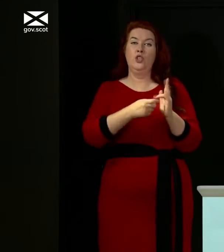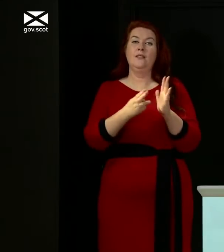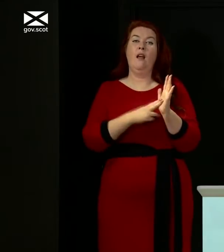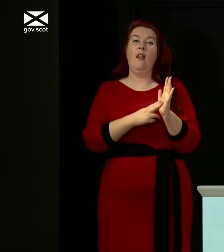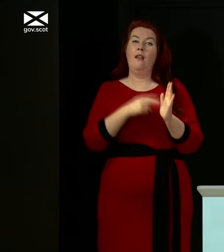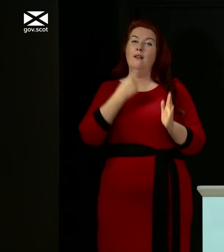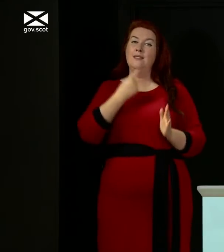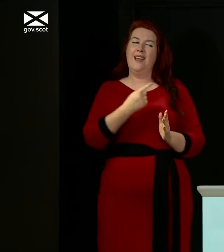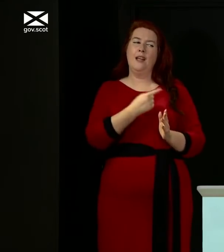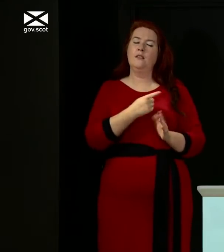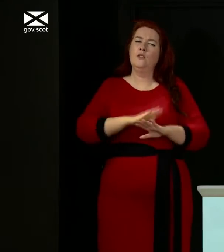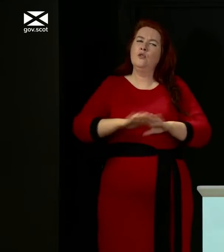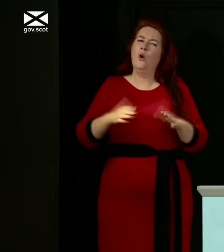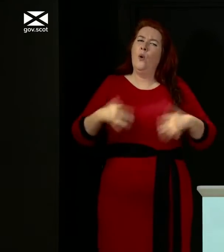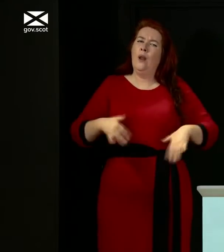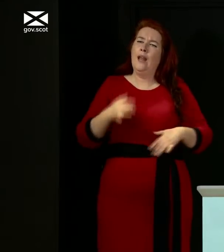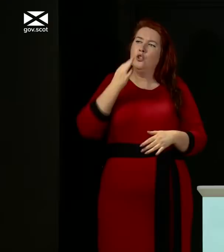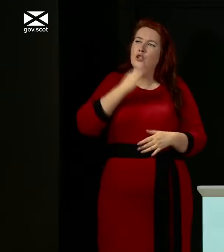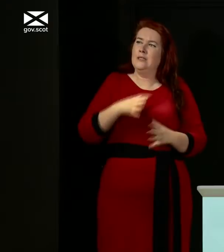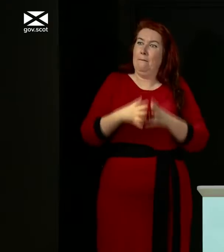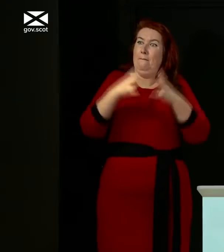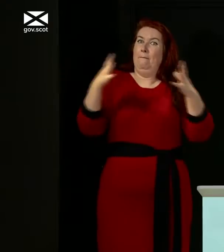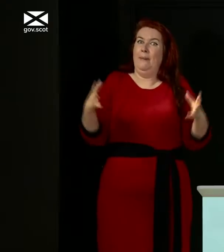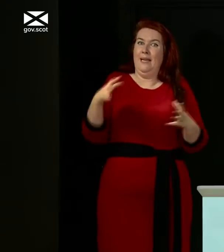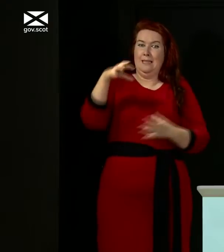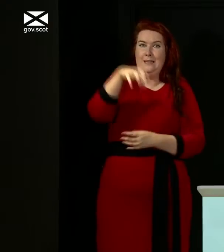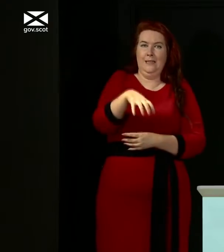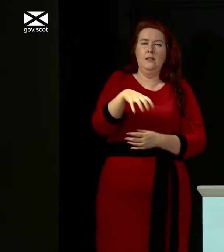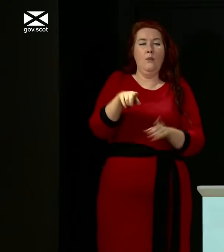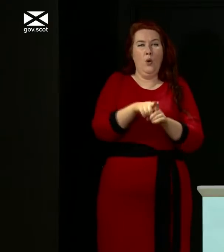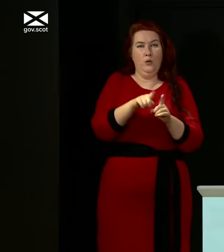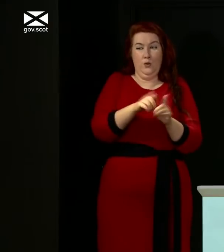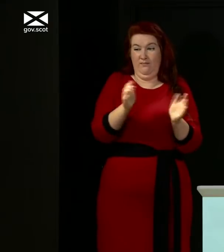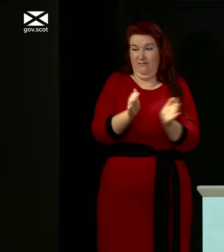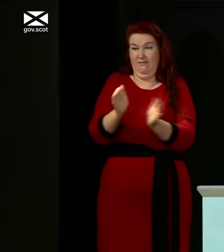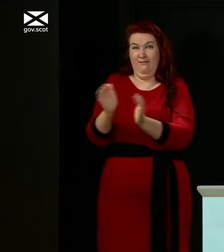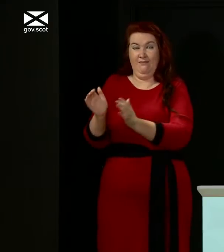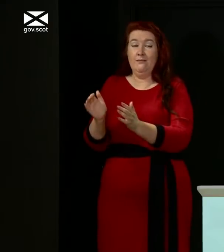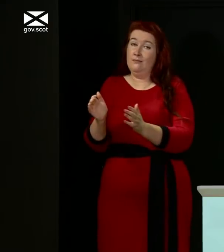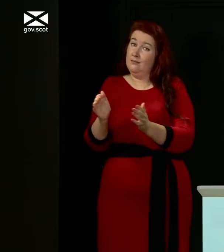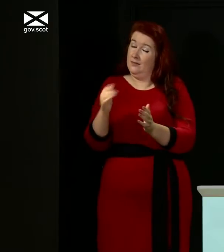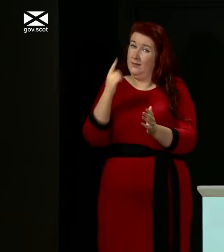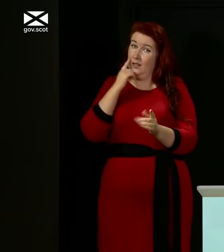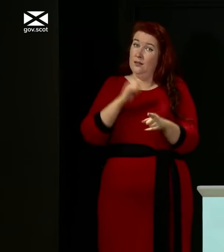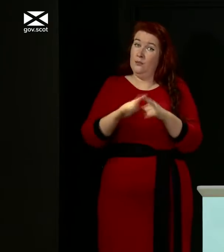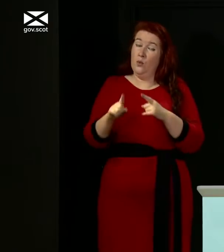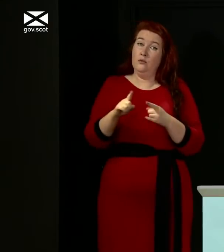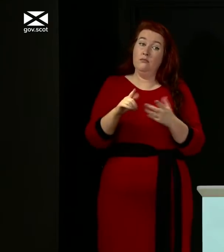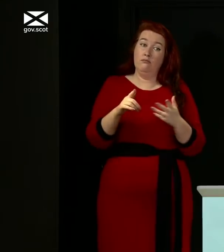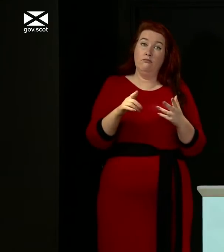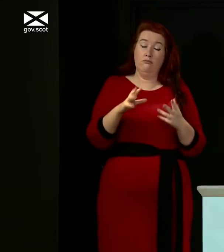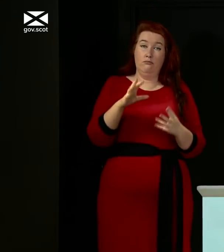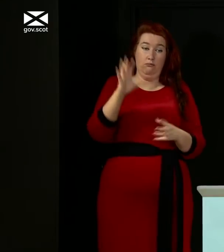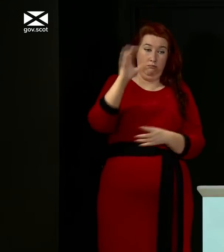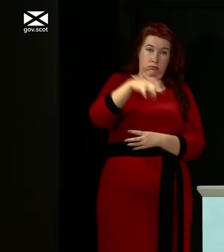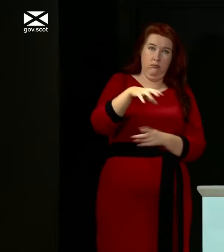will not just be about big centres of vaccination. It will partly and to a large part be about that, but this will also be about GP